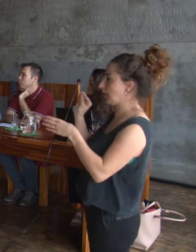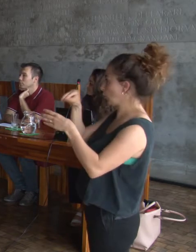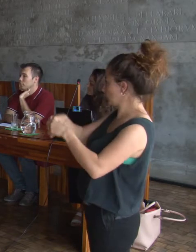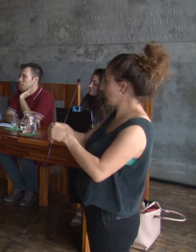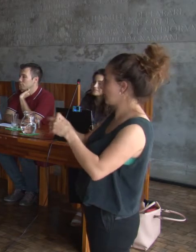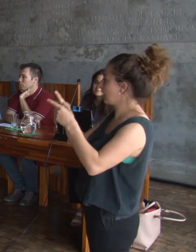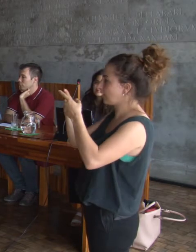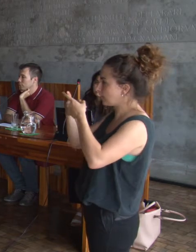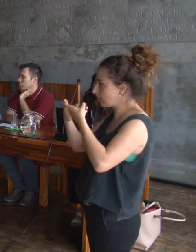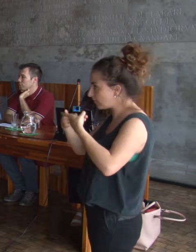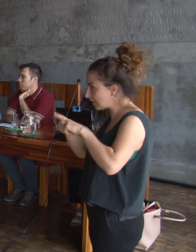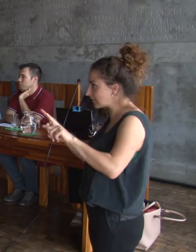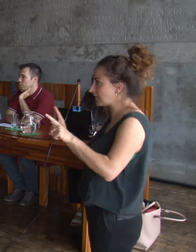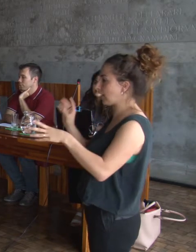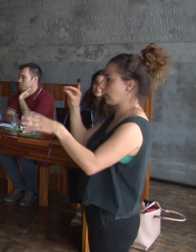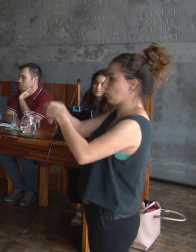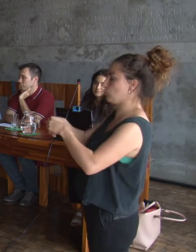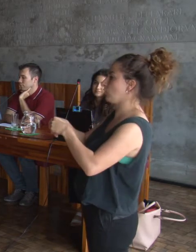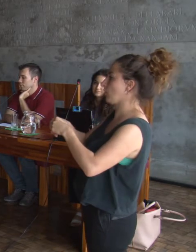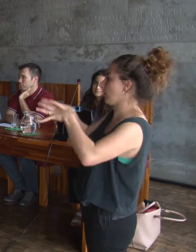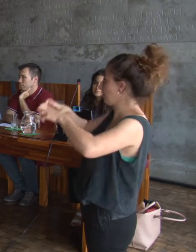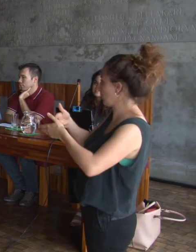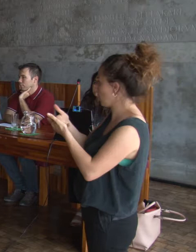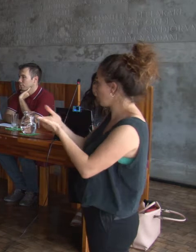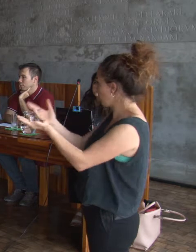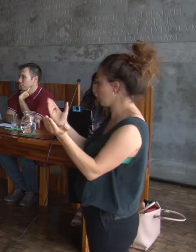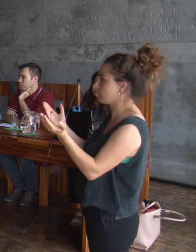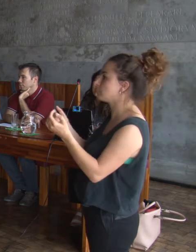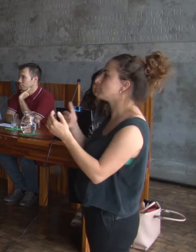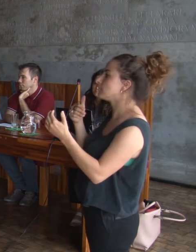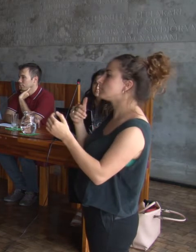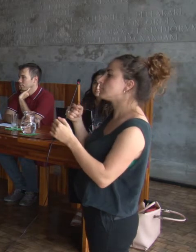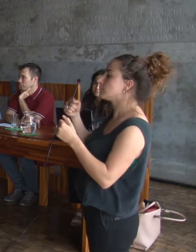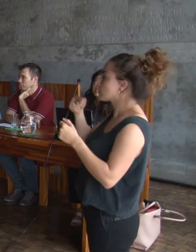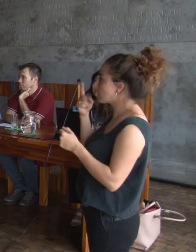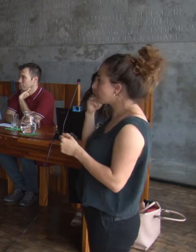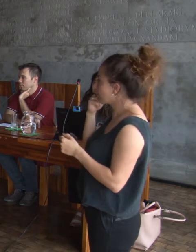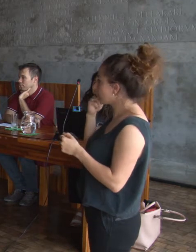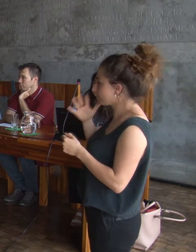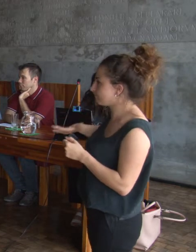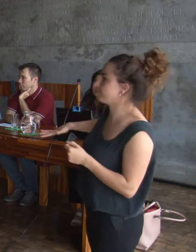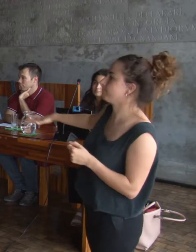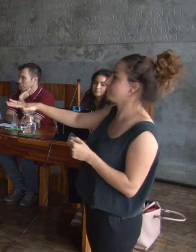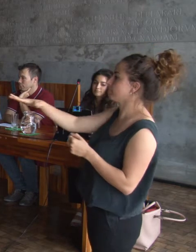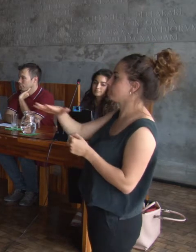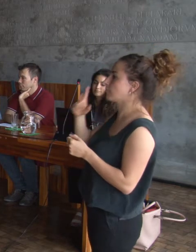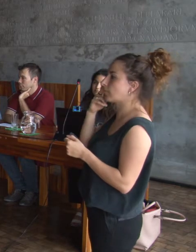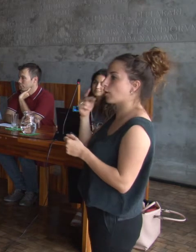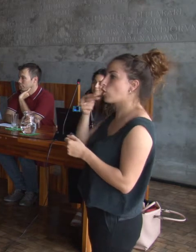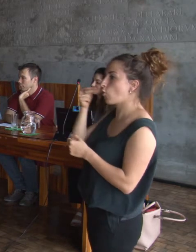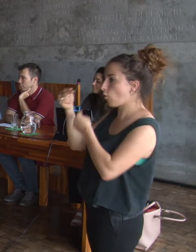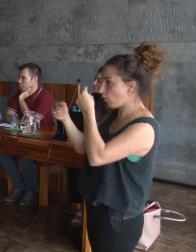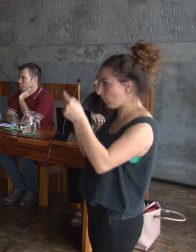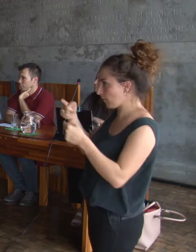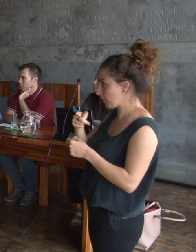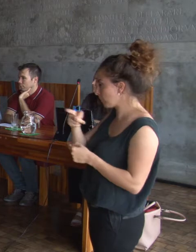and inclusion in public engagement. And if we could quickly go around the room, and you could just say your name